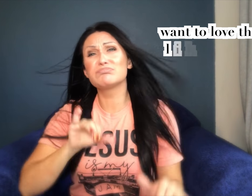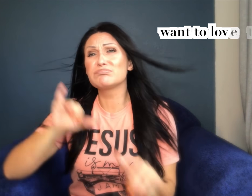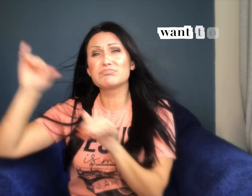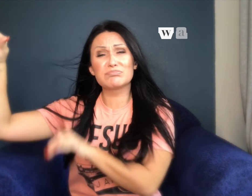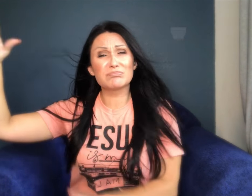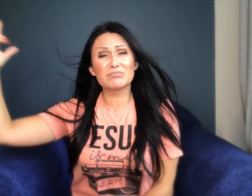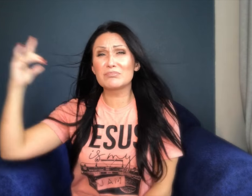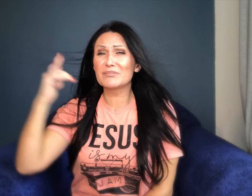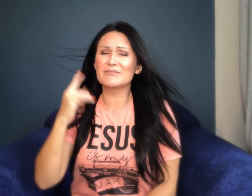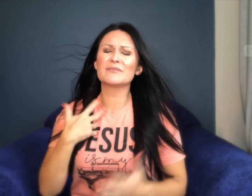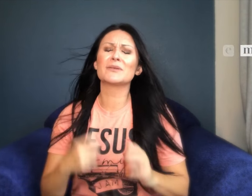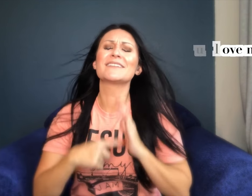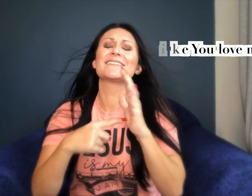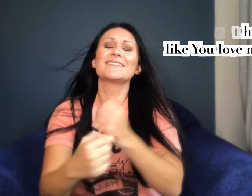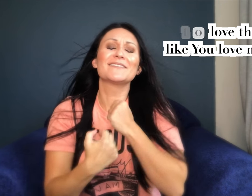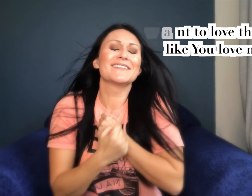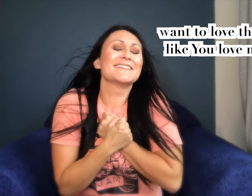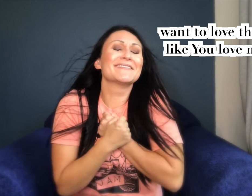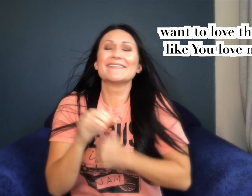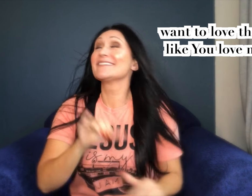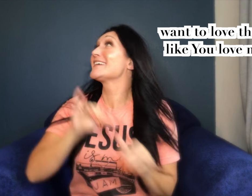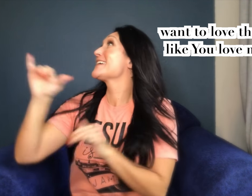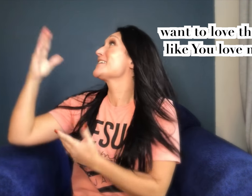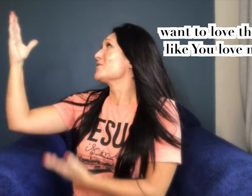me. Want to love them like you love me.